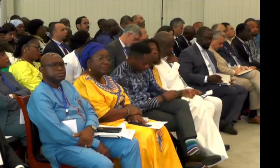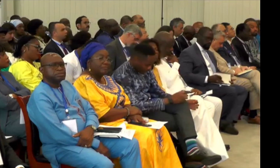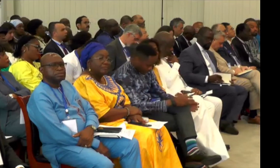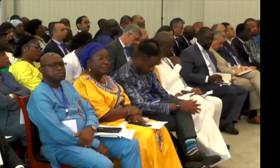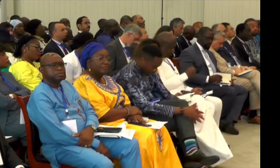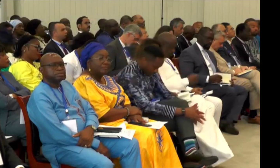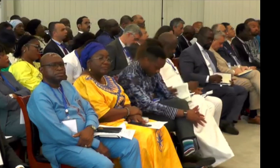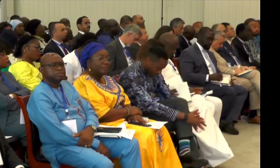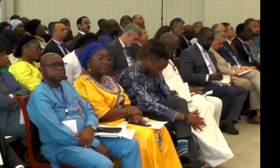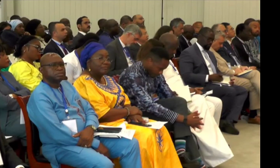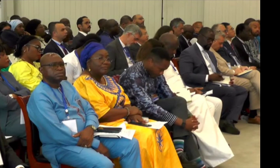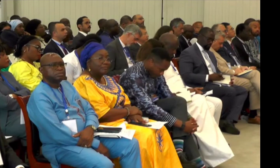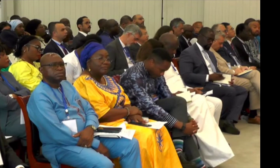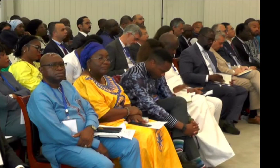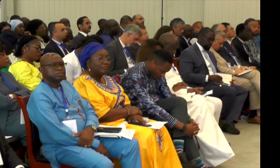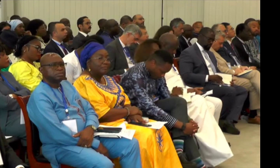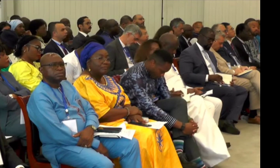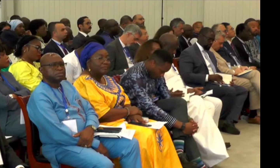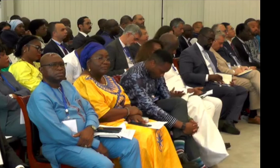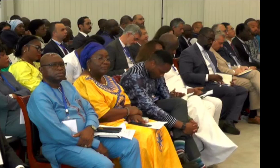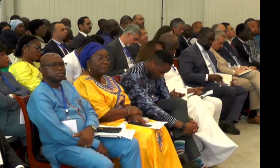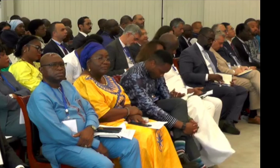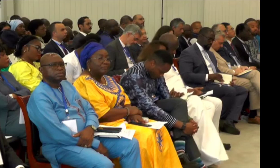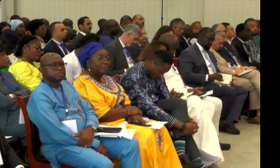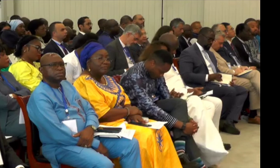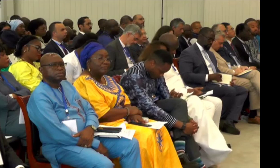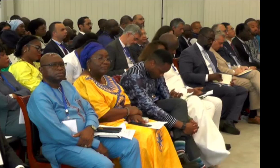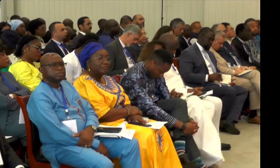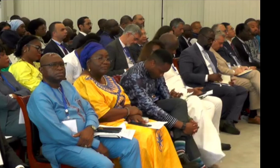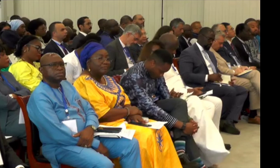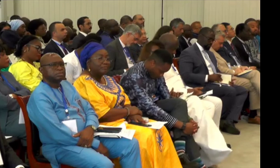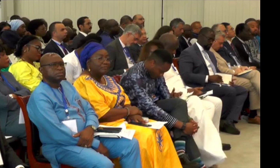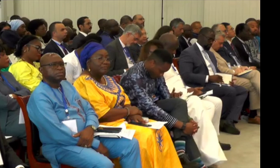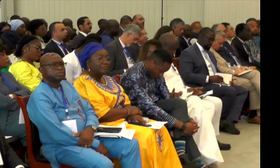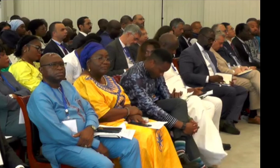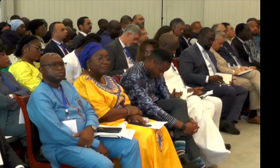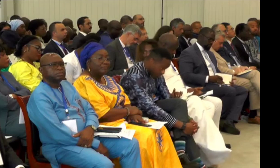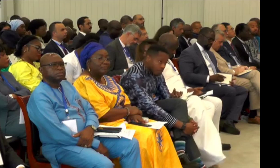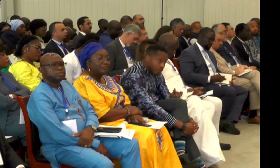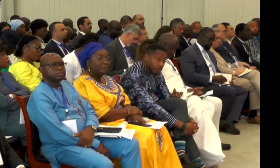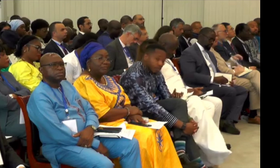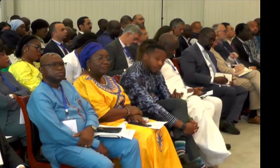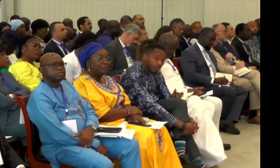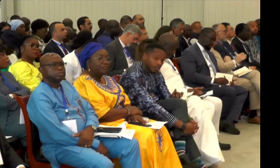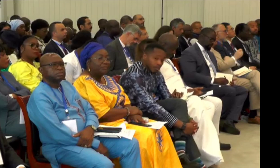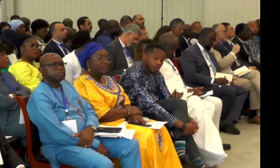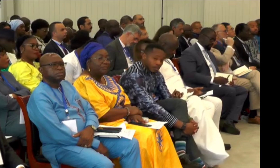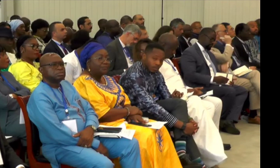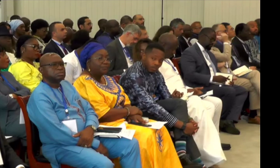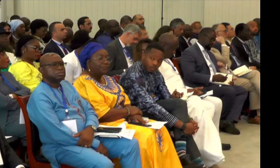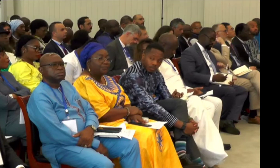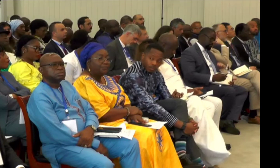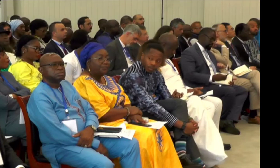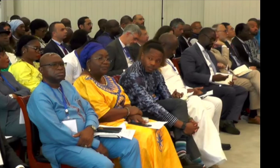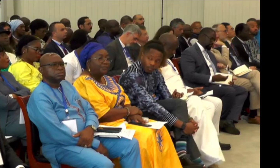C10 ambassadors in New York, many of you were there, and this was in March,